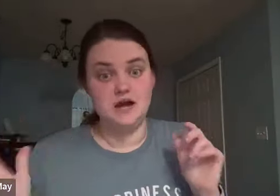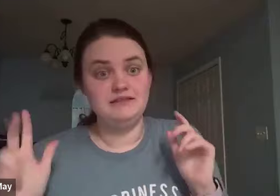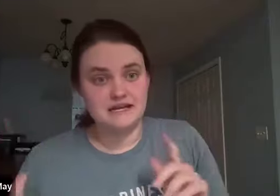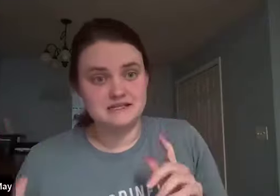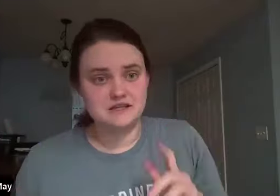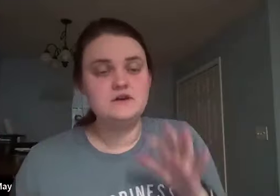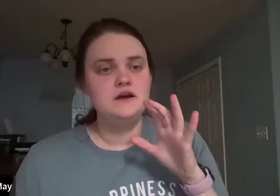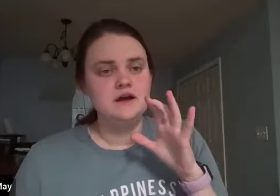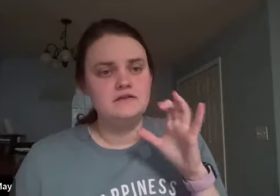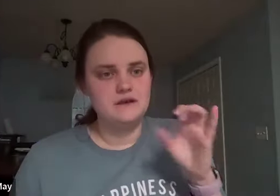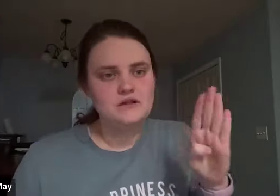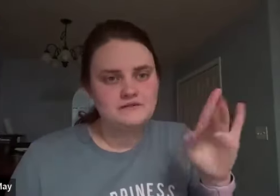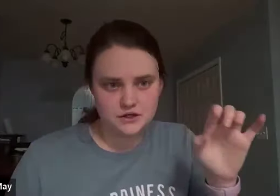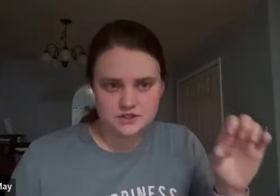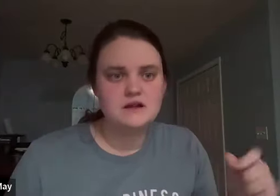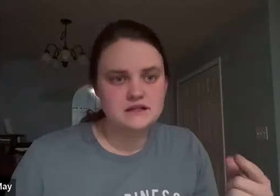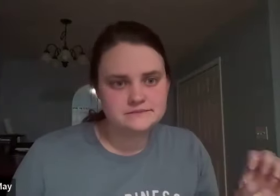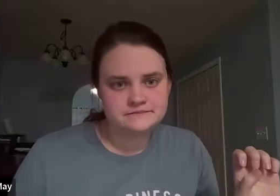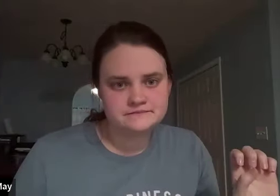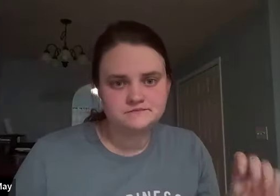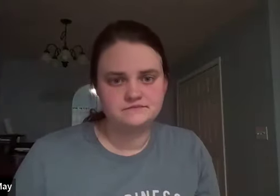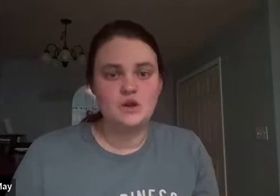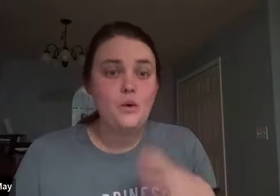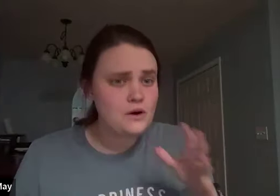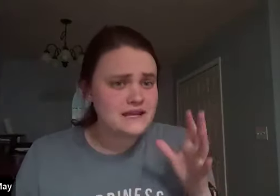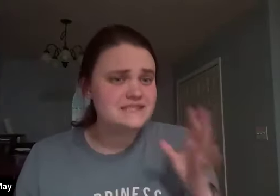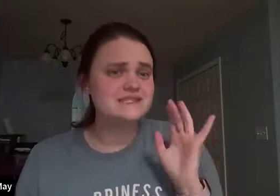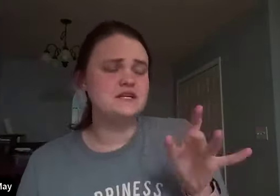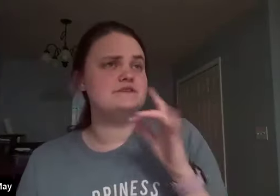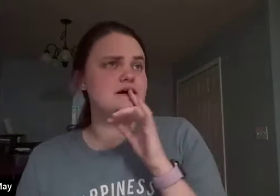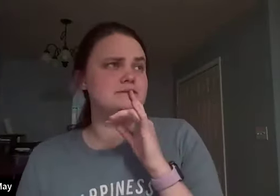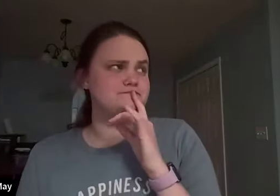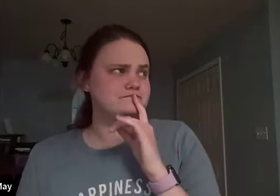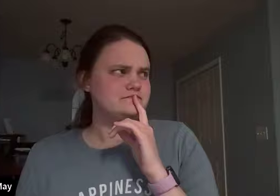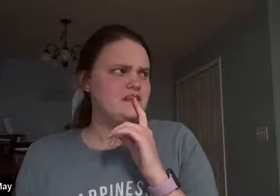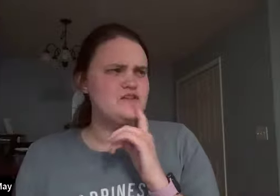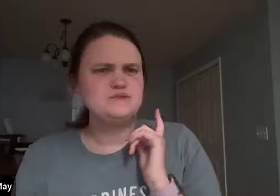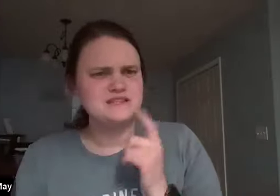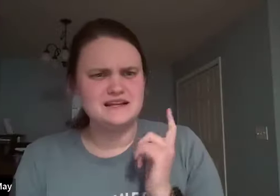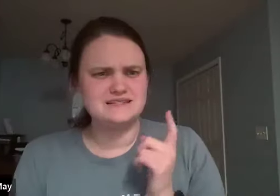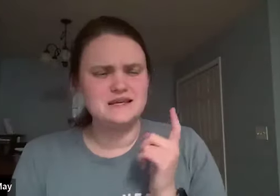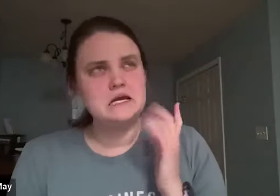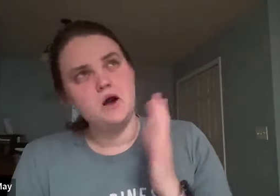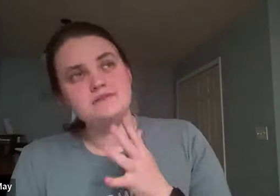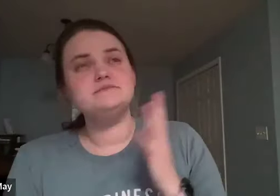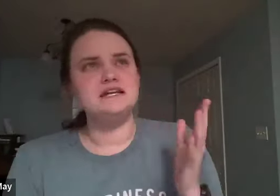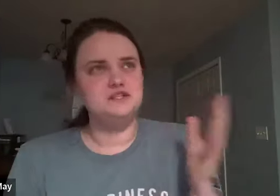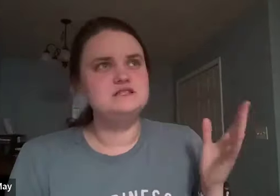not lettuce itself, they will like finger spell it. Or even sometimes, this one's not as often, but I do see